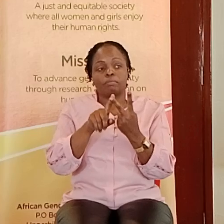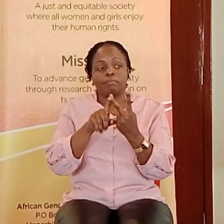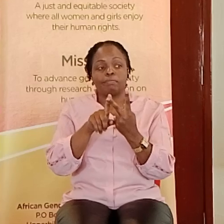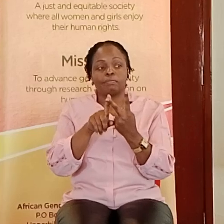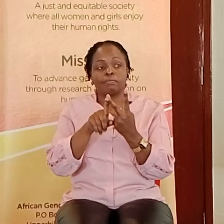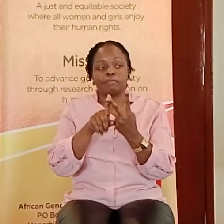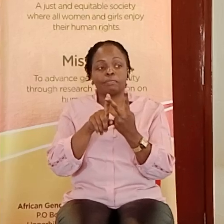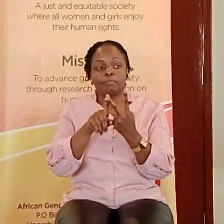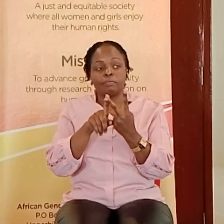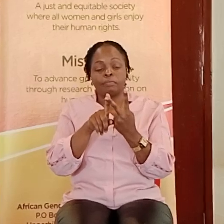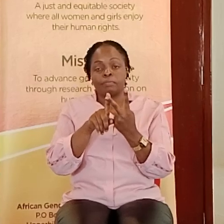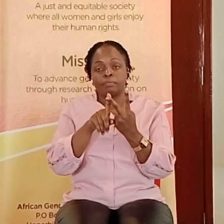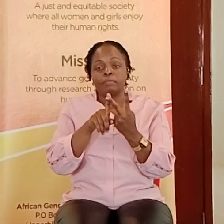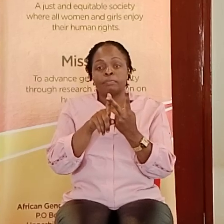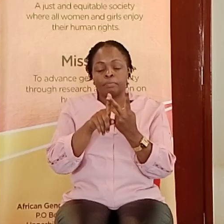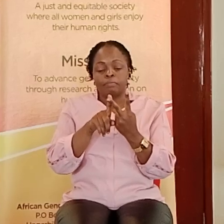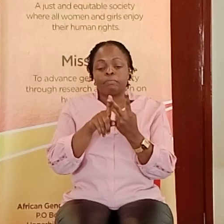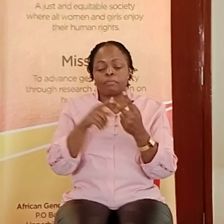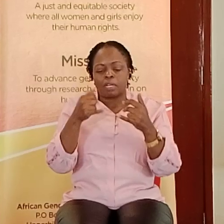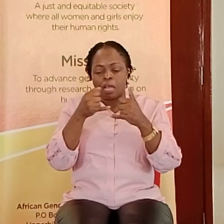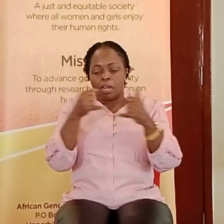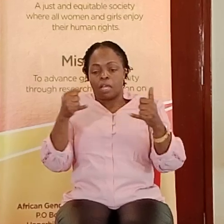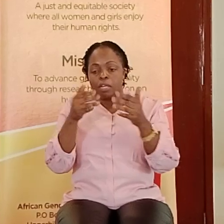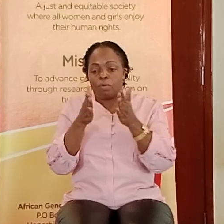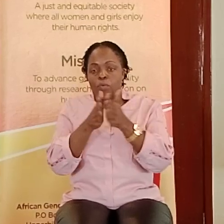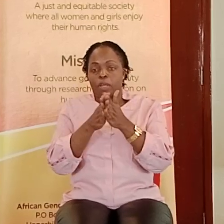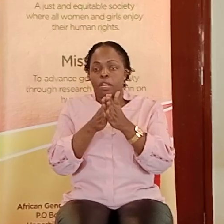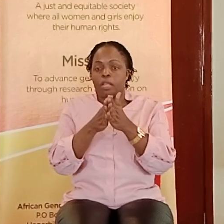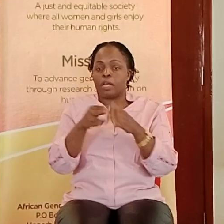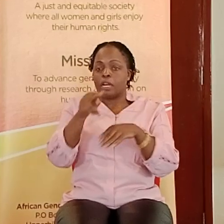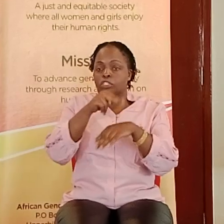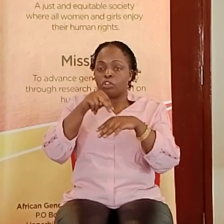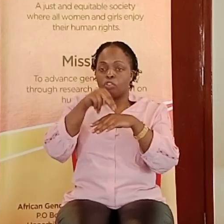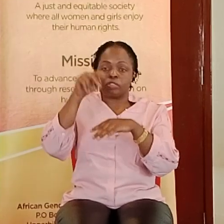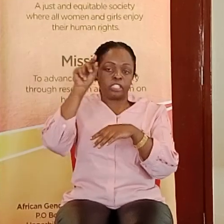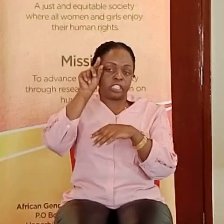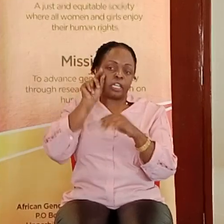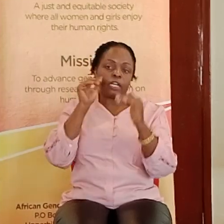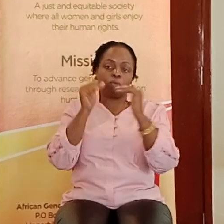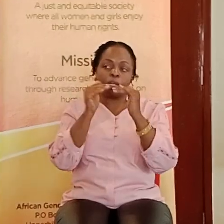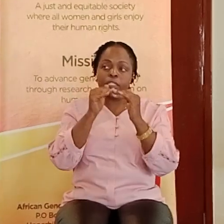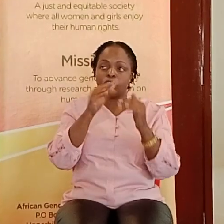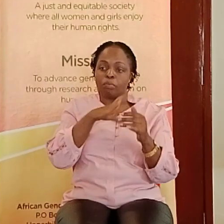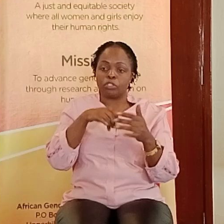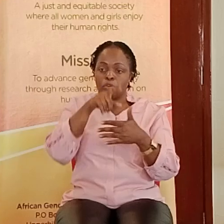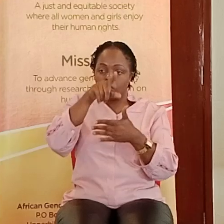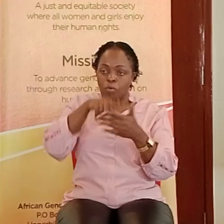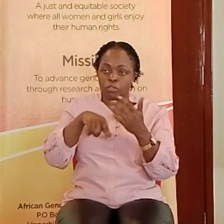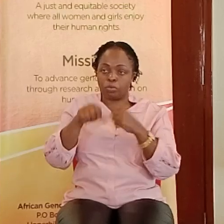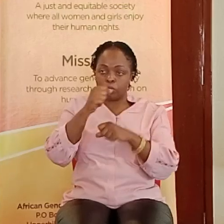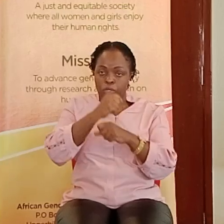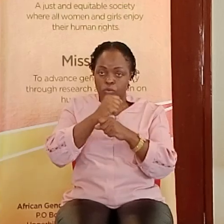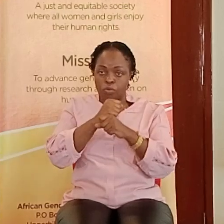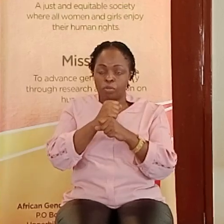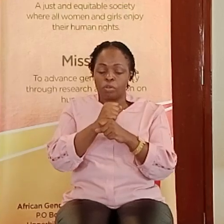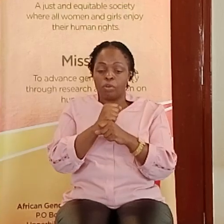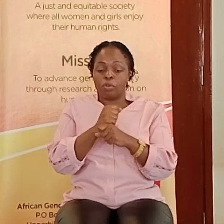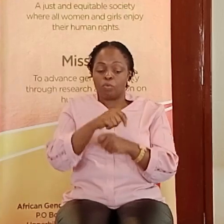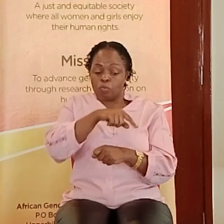And they really aligns with National Gender and Equality Commission and what we do. We are supposed to promote